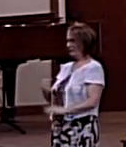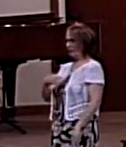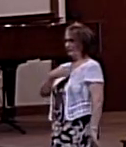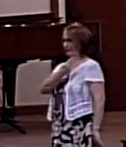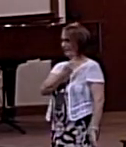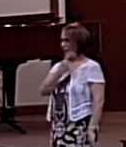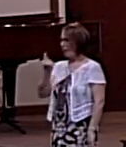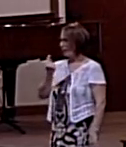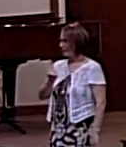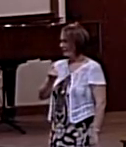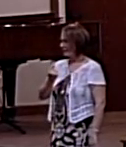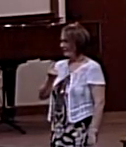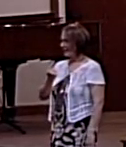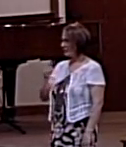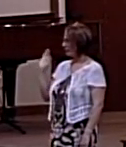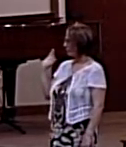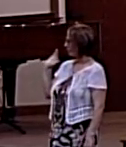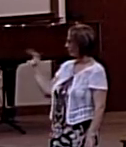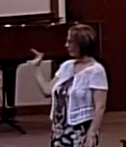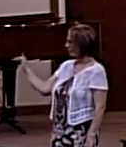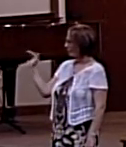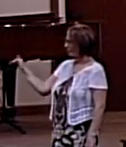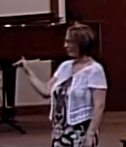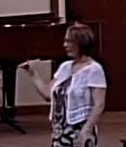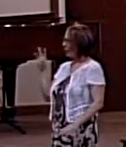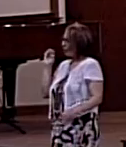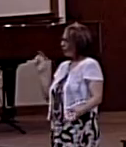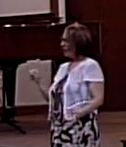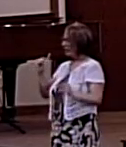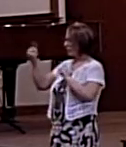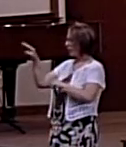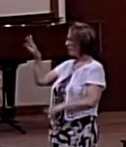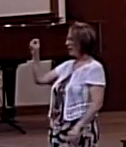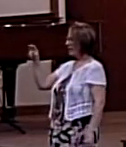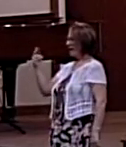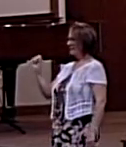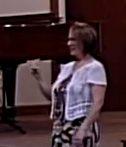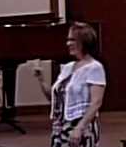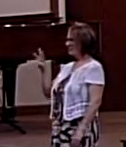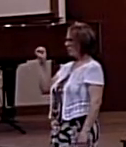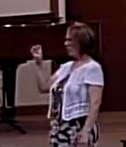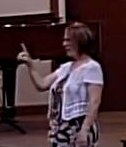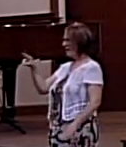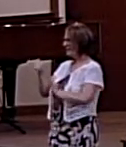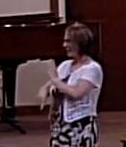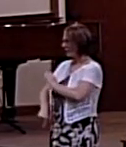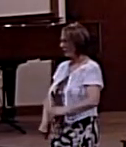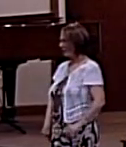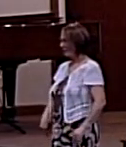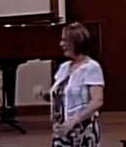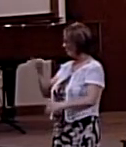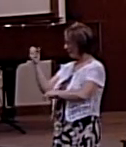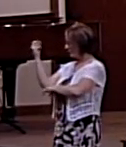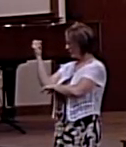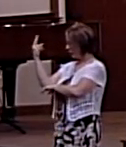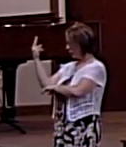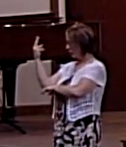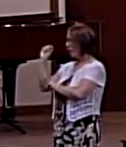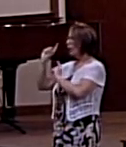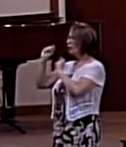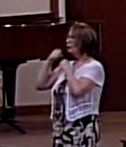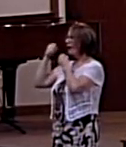I. And she asked me, she said, well, can we go to Buckeyes and get some weed killer? So that was at noon. On the way